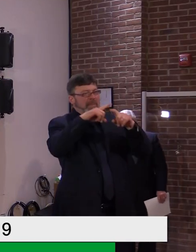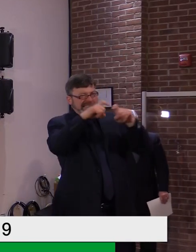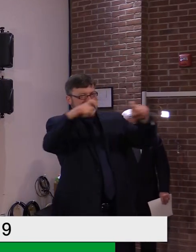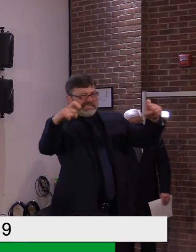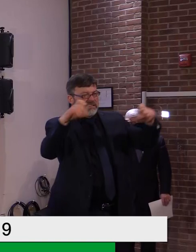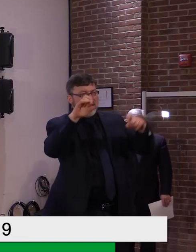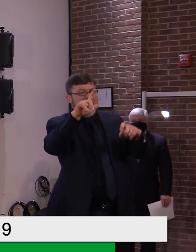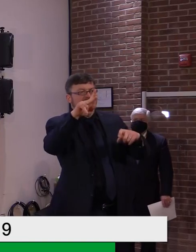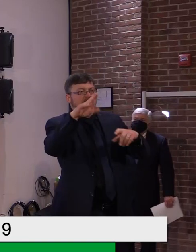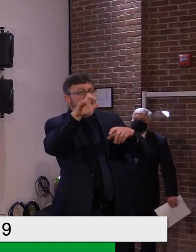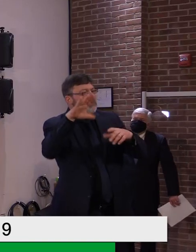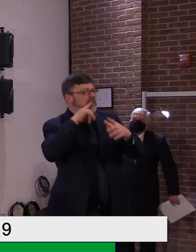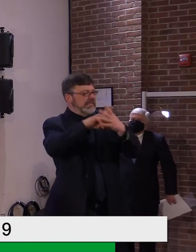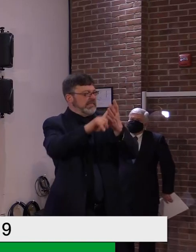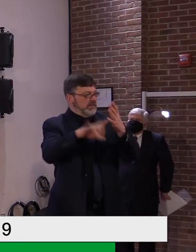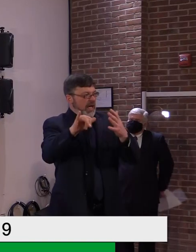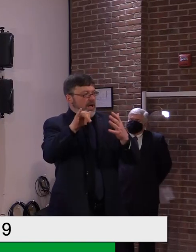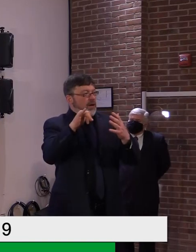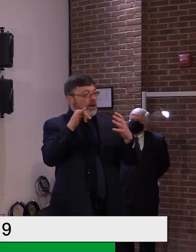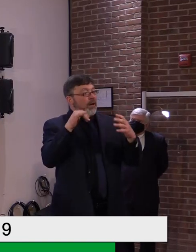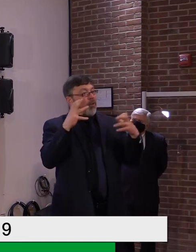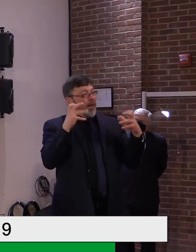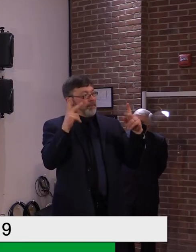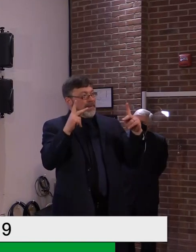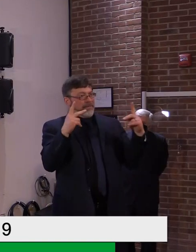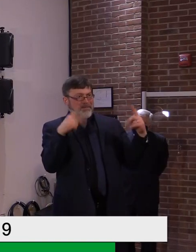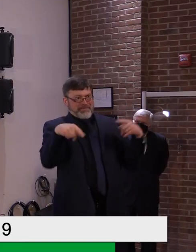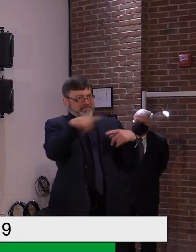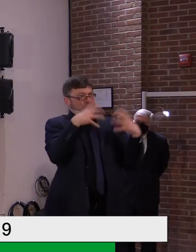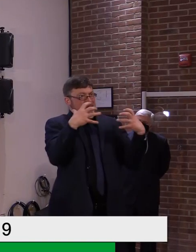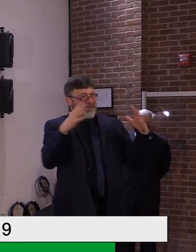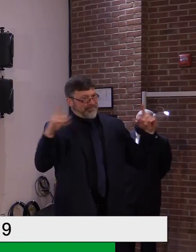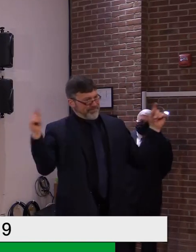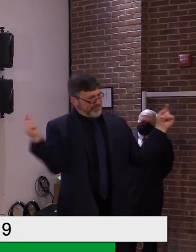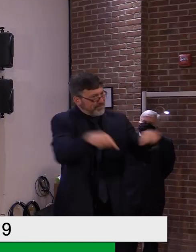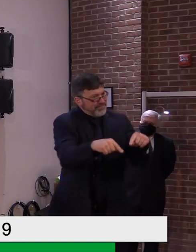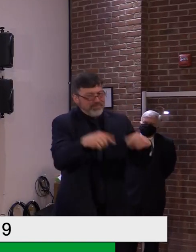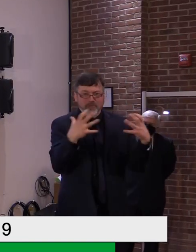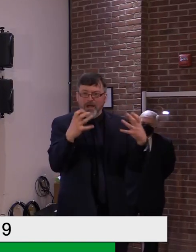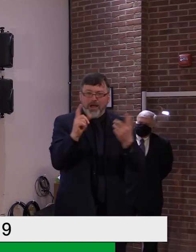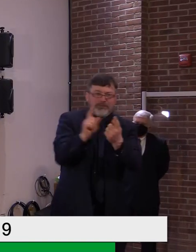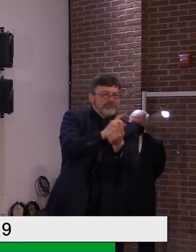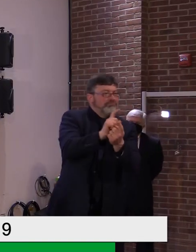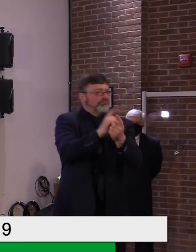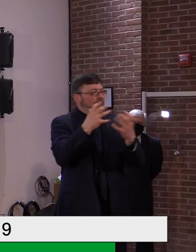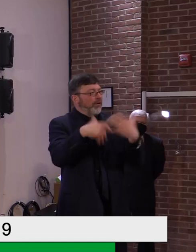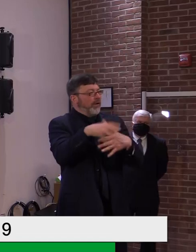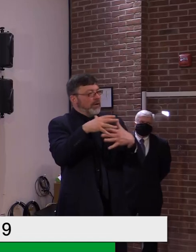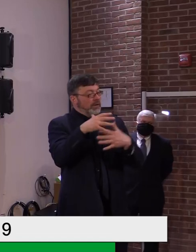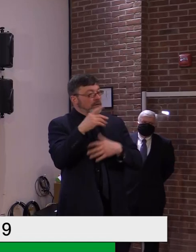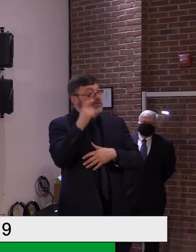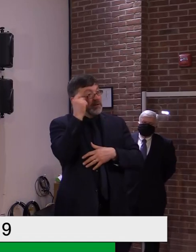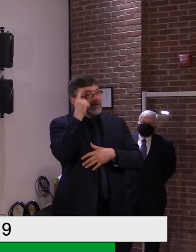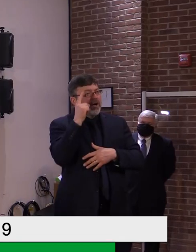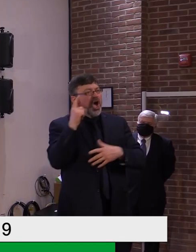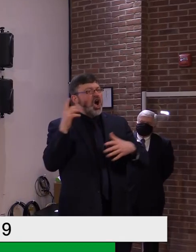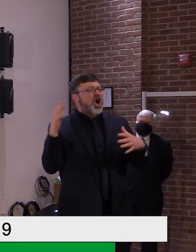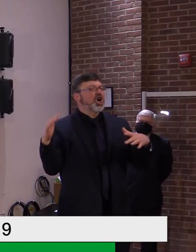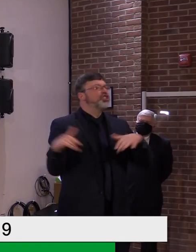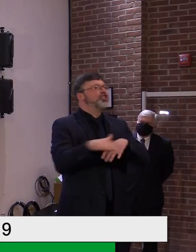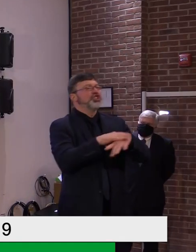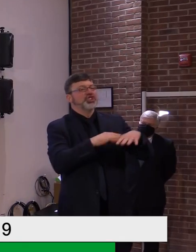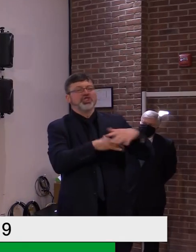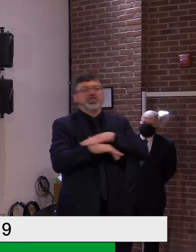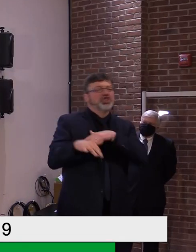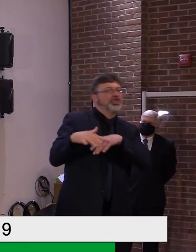to enjoy some of the privileges that were just outlined by Secretary Curley in terms of attending those again.